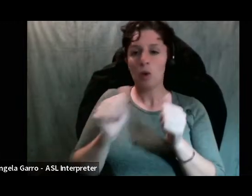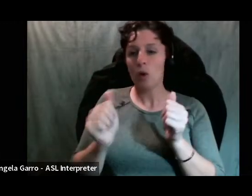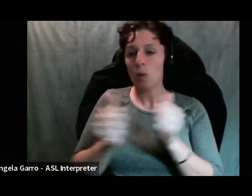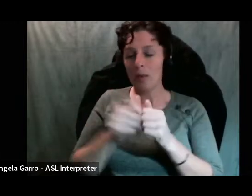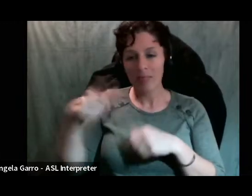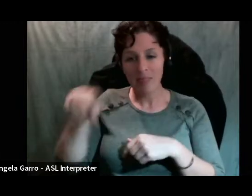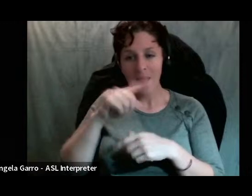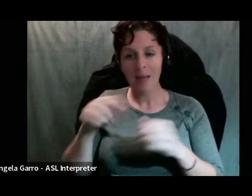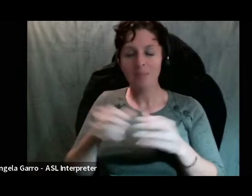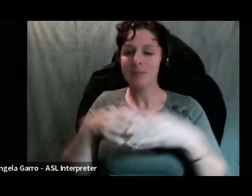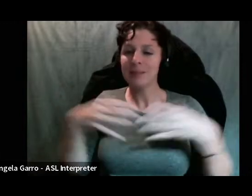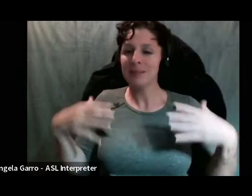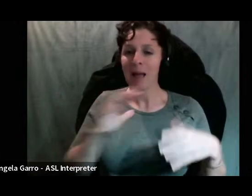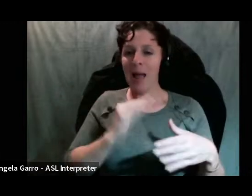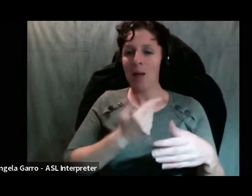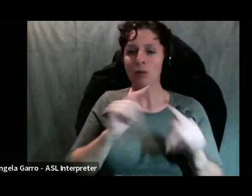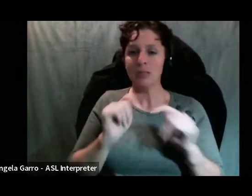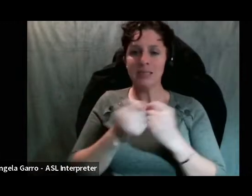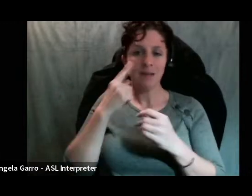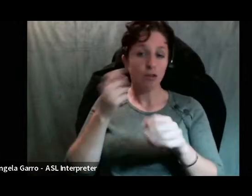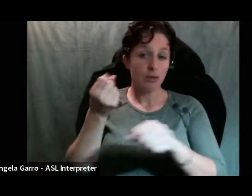expand our team for the next year.